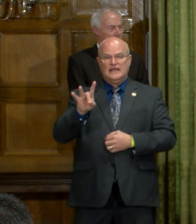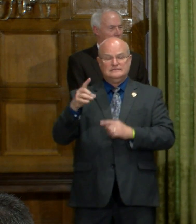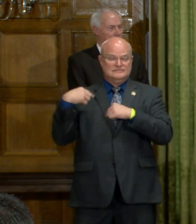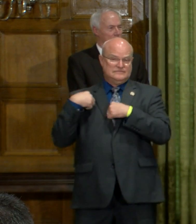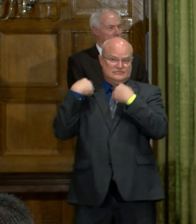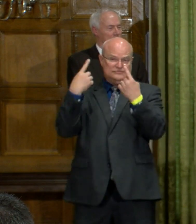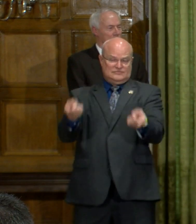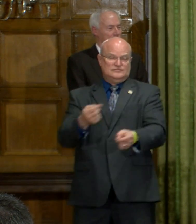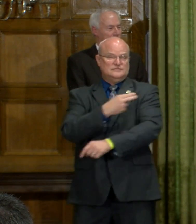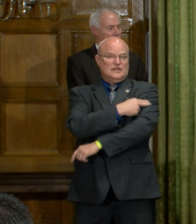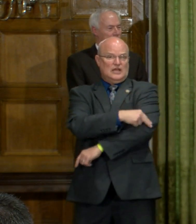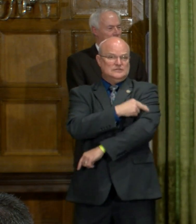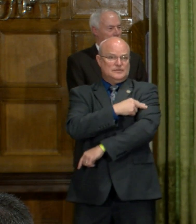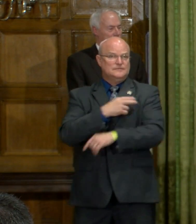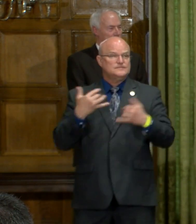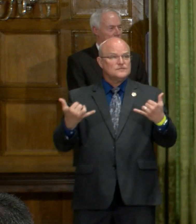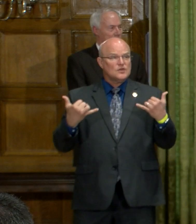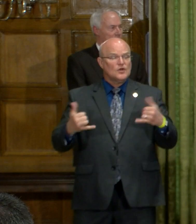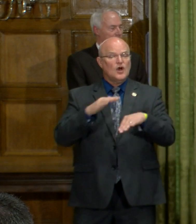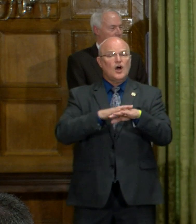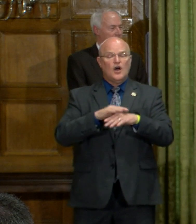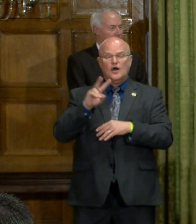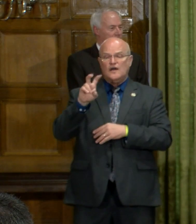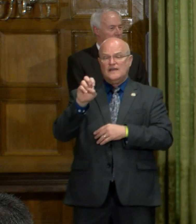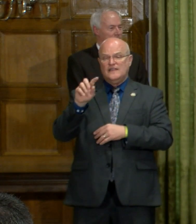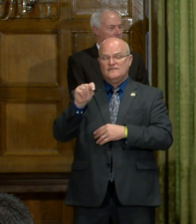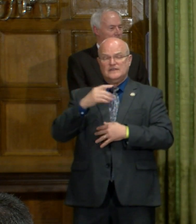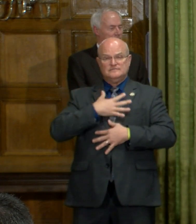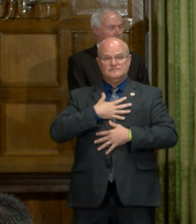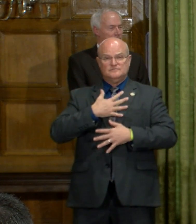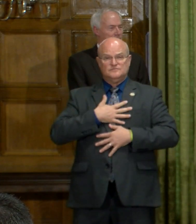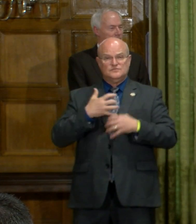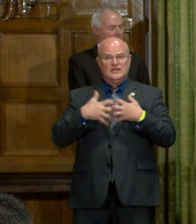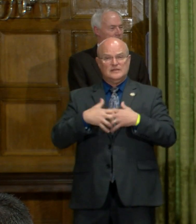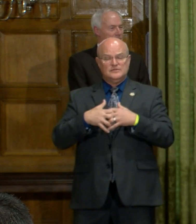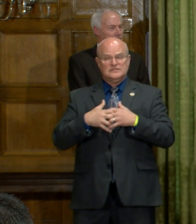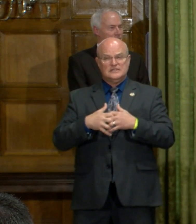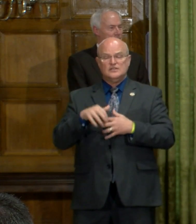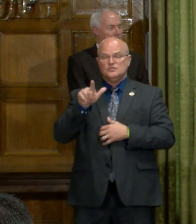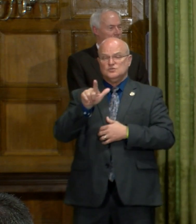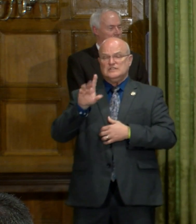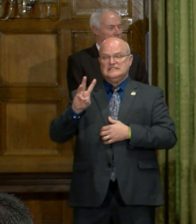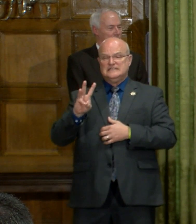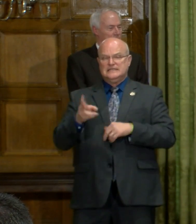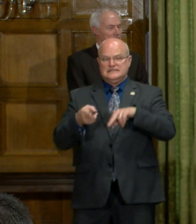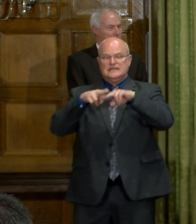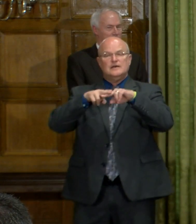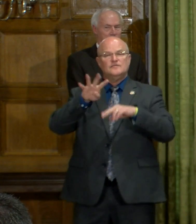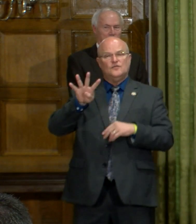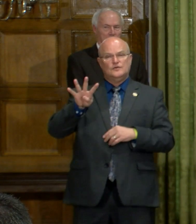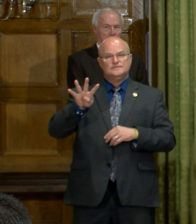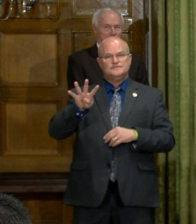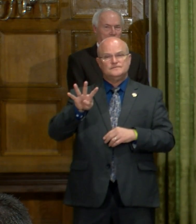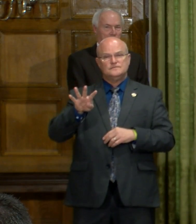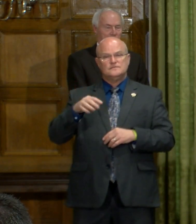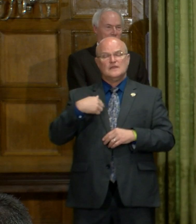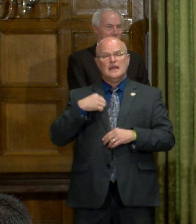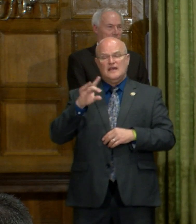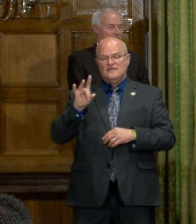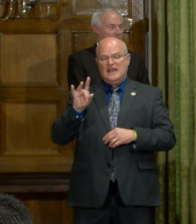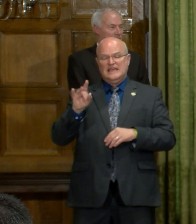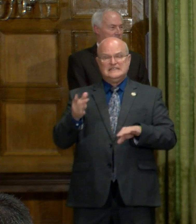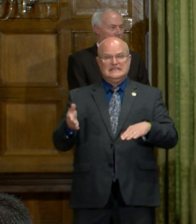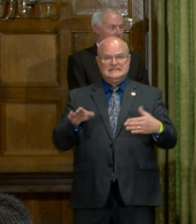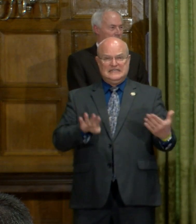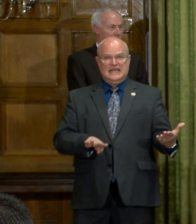been hospitalized. Currently on the ventilator, we have 26, which is 4 more than yesterday. We have 18